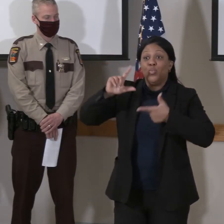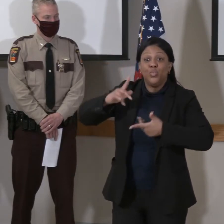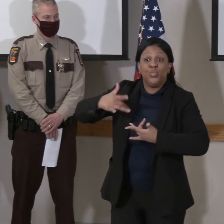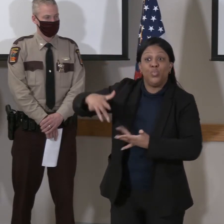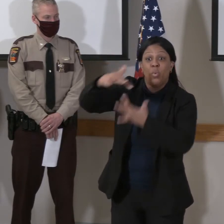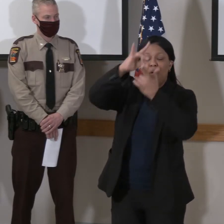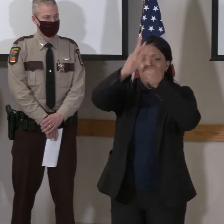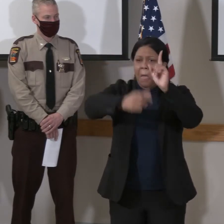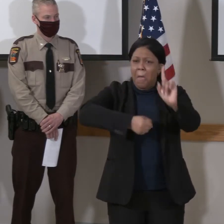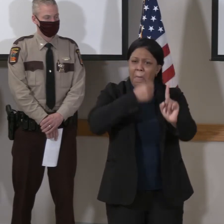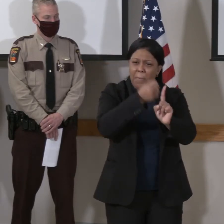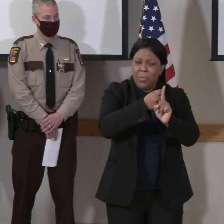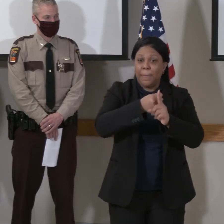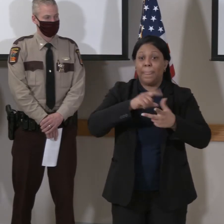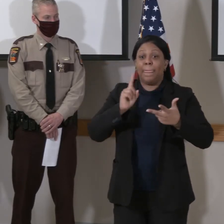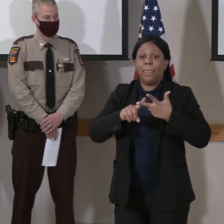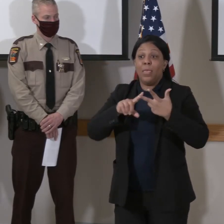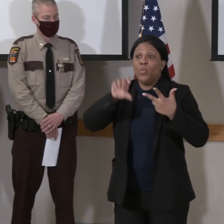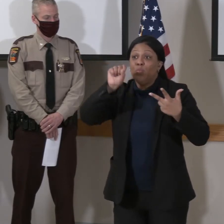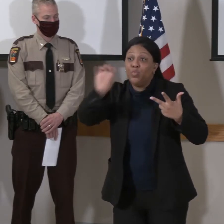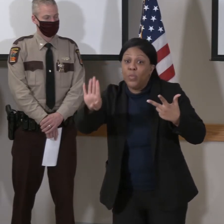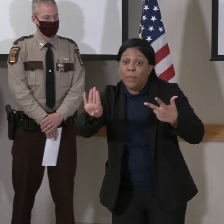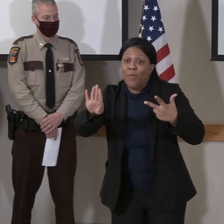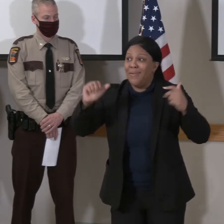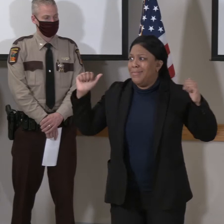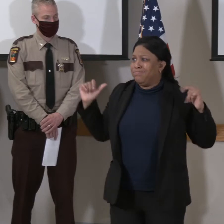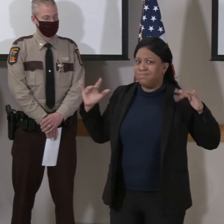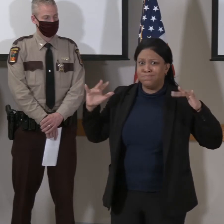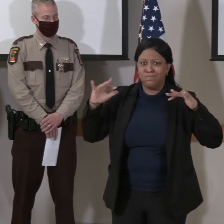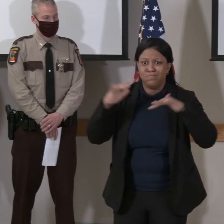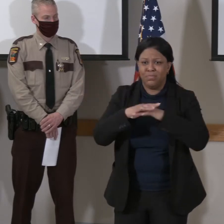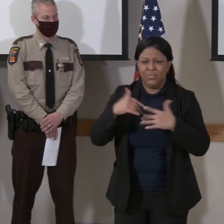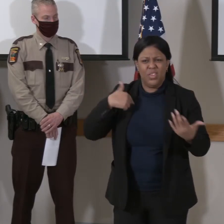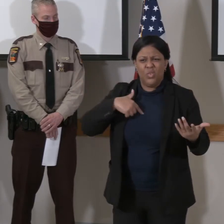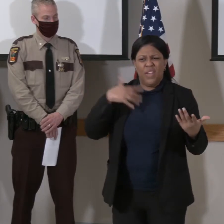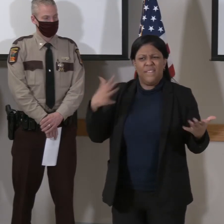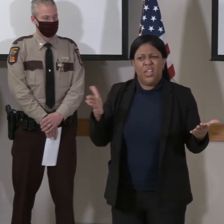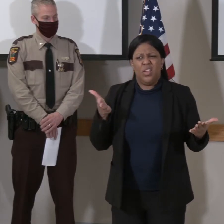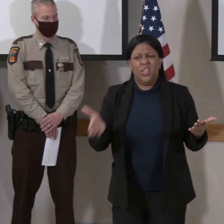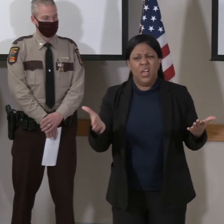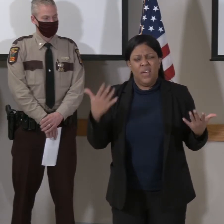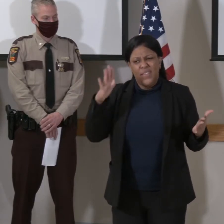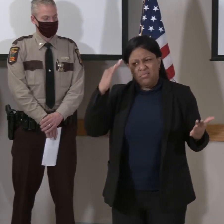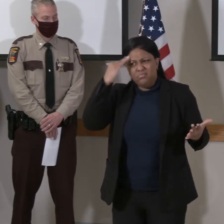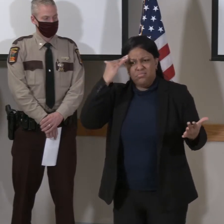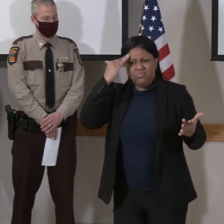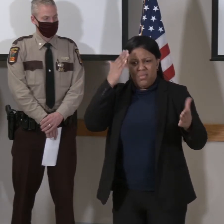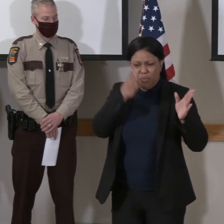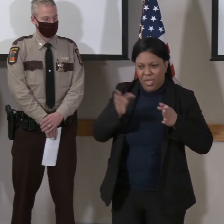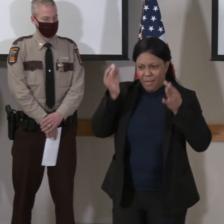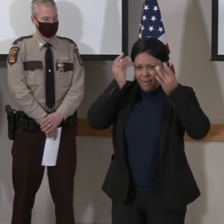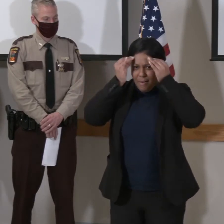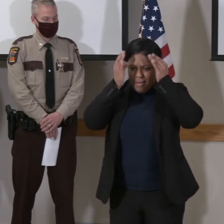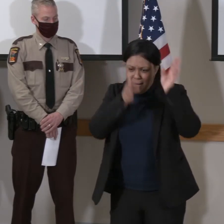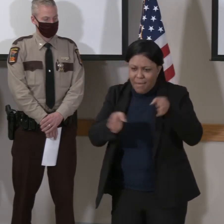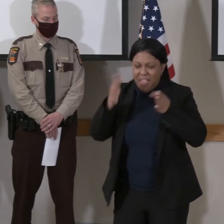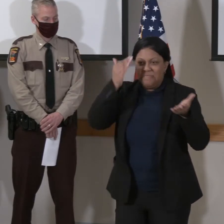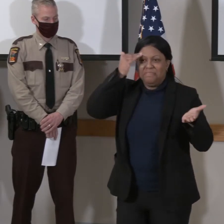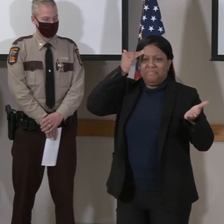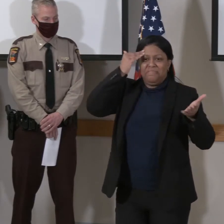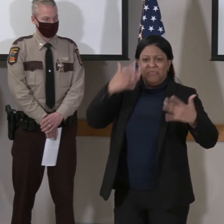as the civil unrest that unfolded last spring. So, as we go forward, we want to make